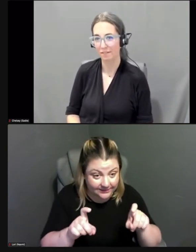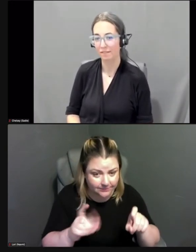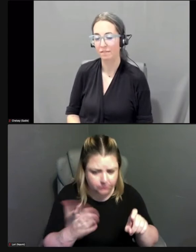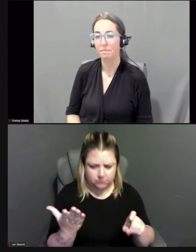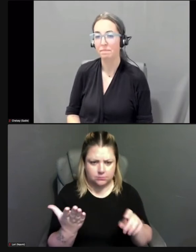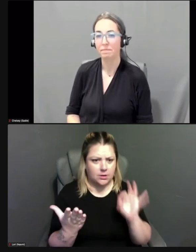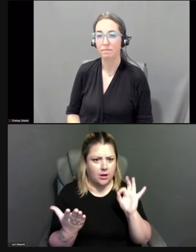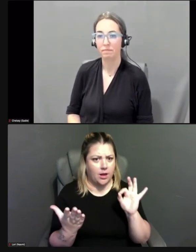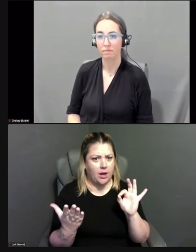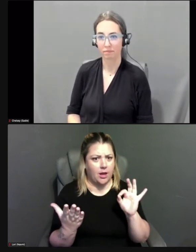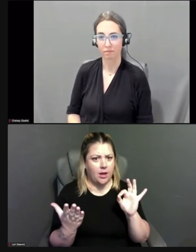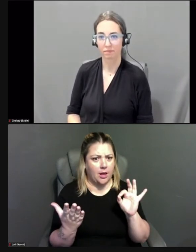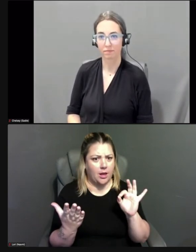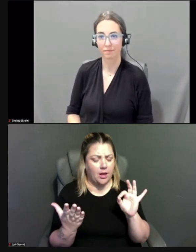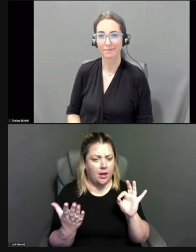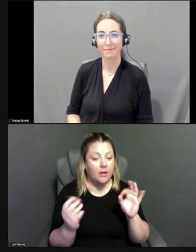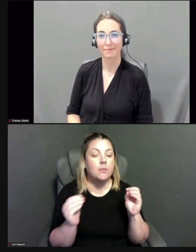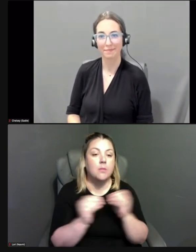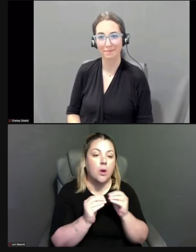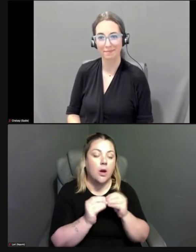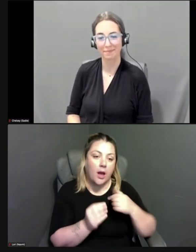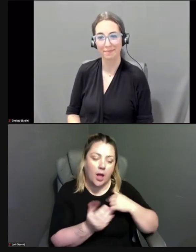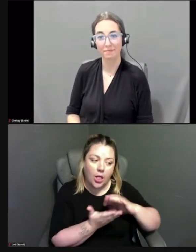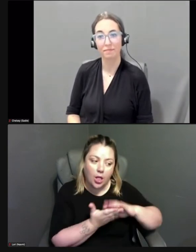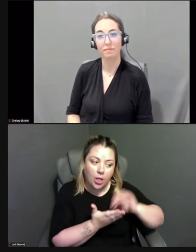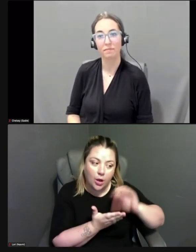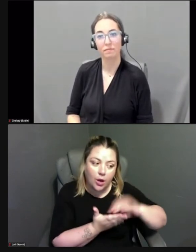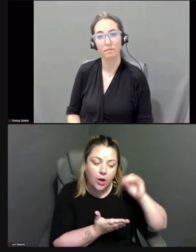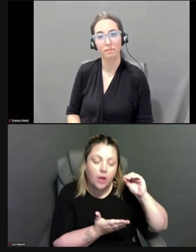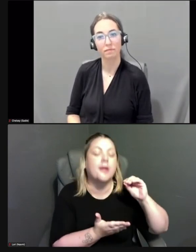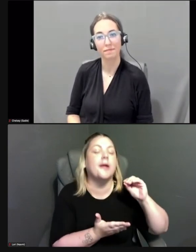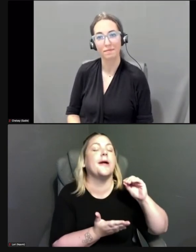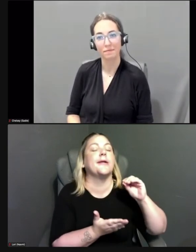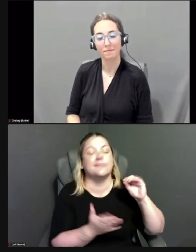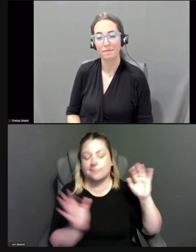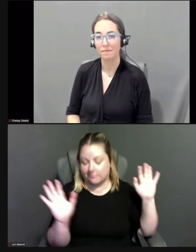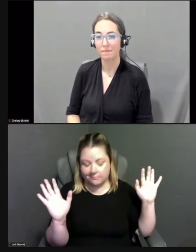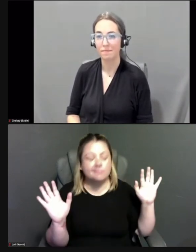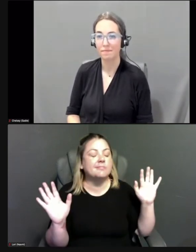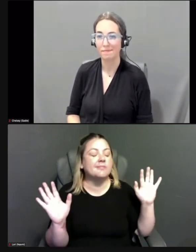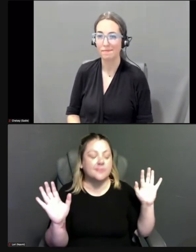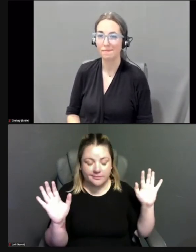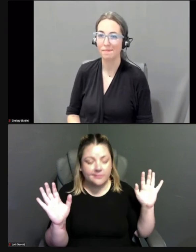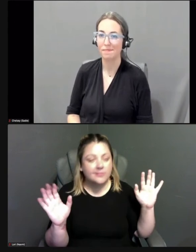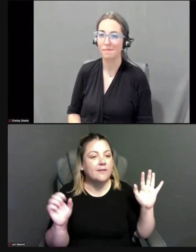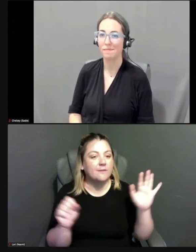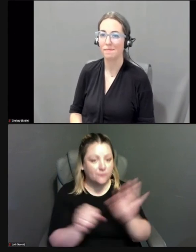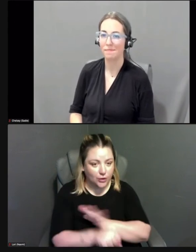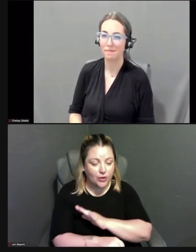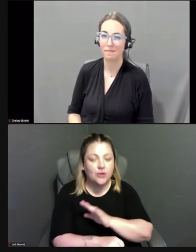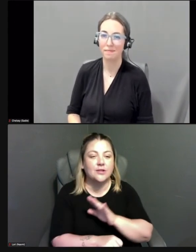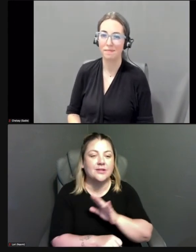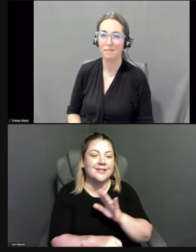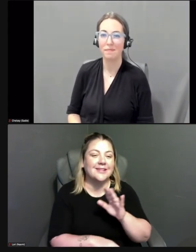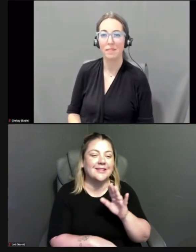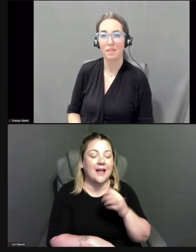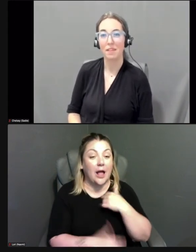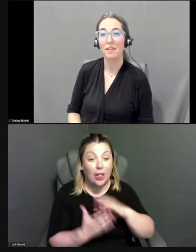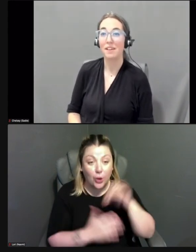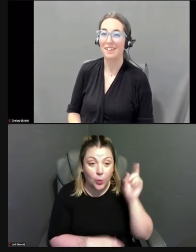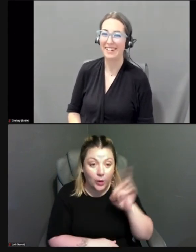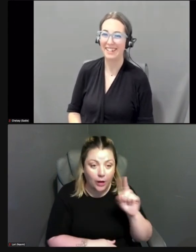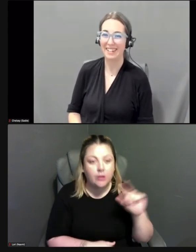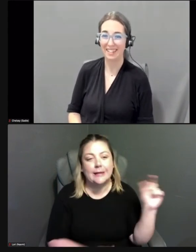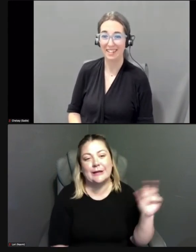a 9. And the more I learn about it, totally through Enneagram memes on Instagram. This is where I